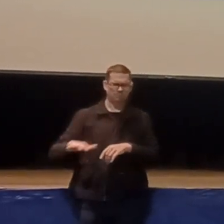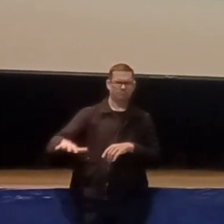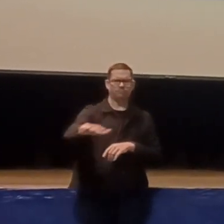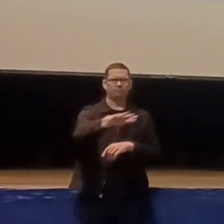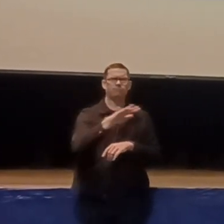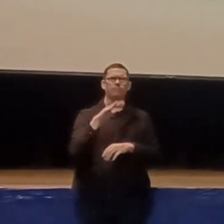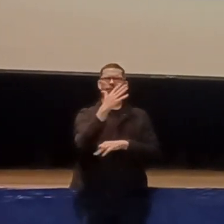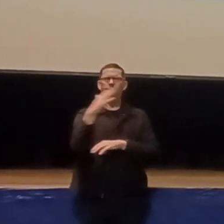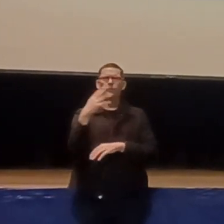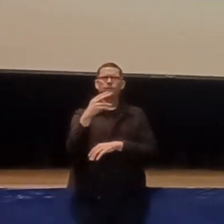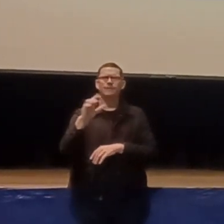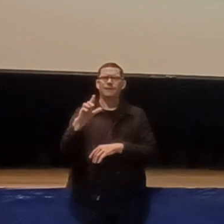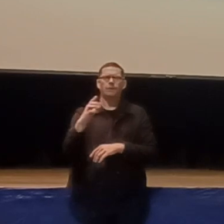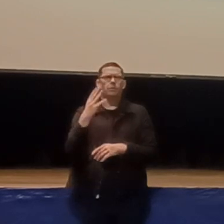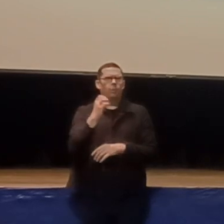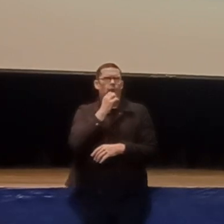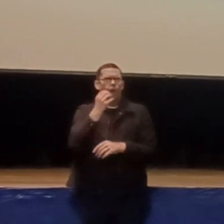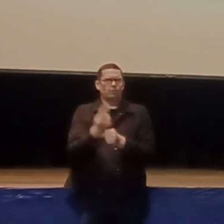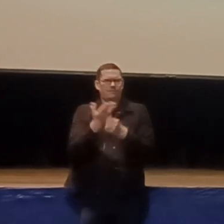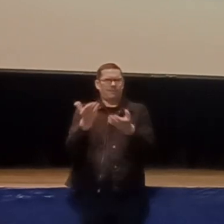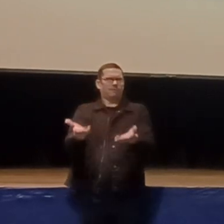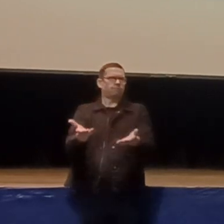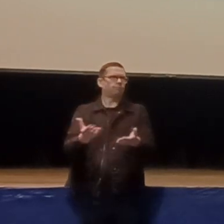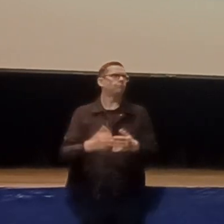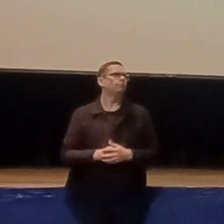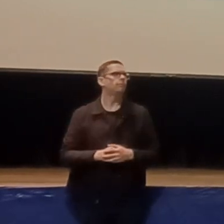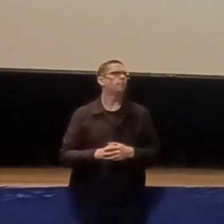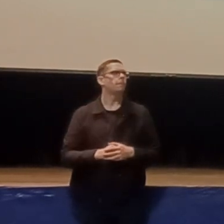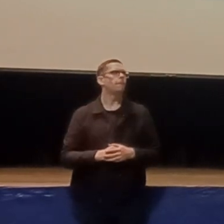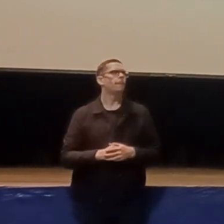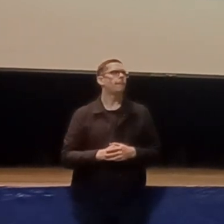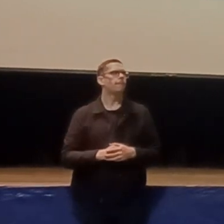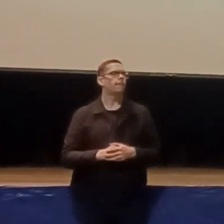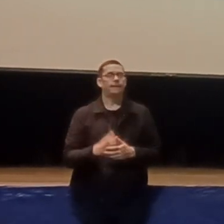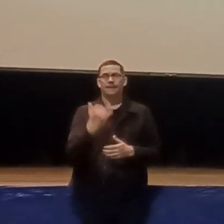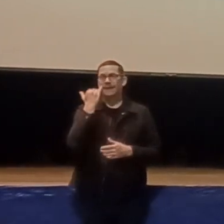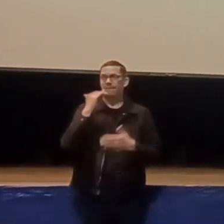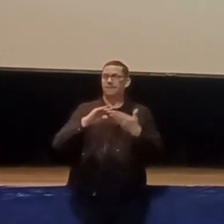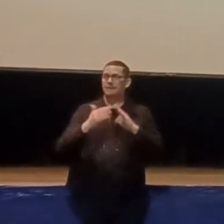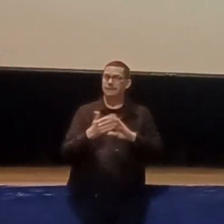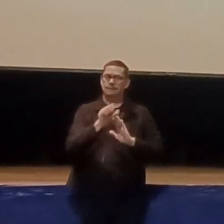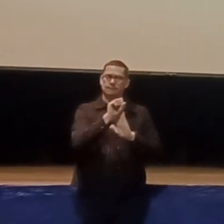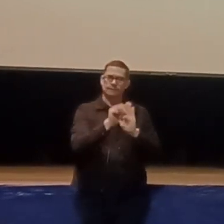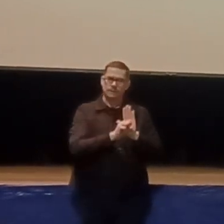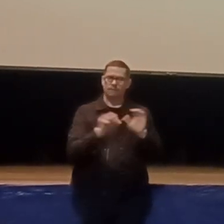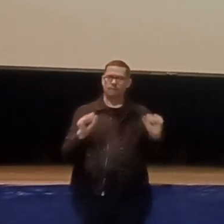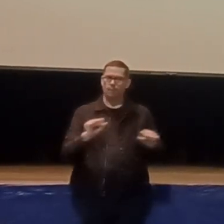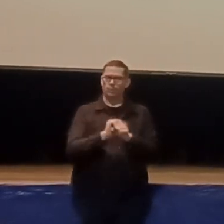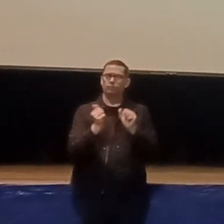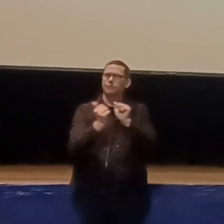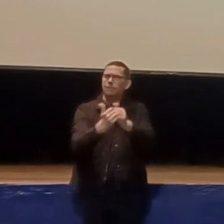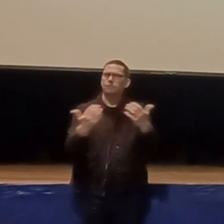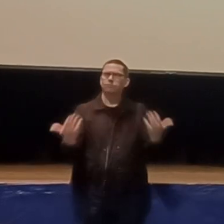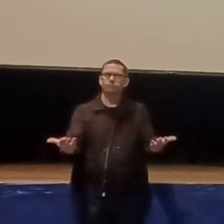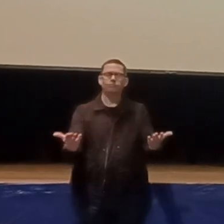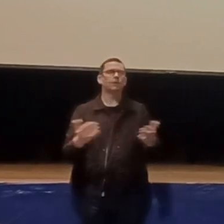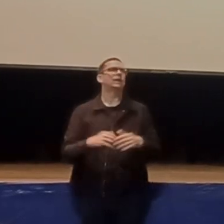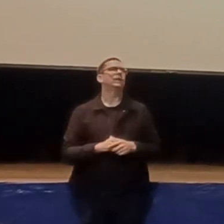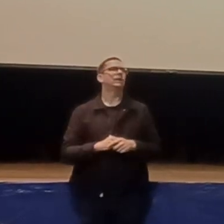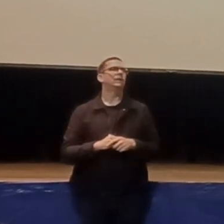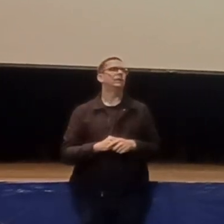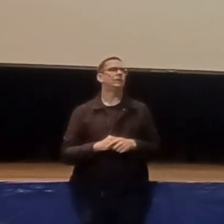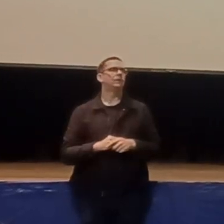why some of that isn't being used. If the city and the state can come together on that, if you want to have a char there. But that's